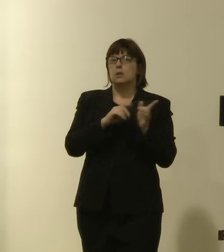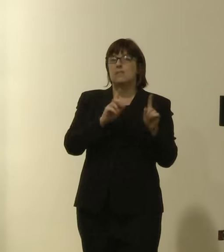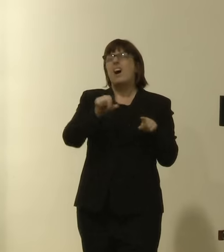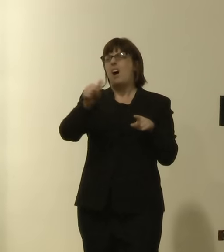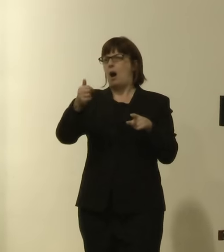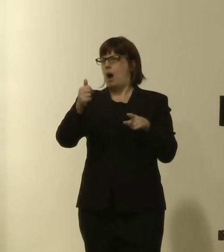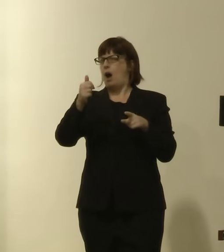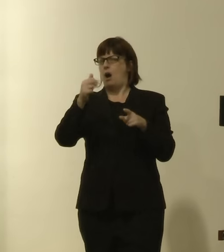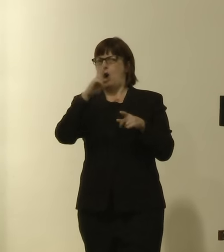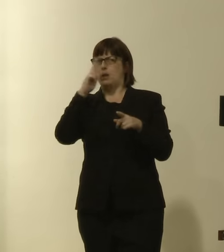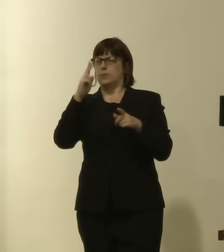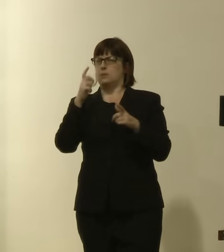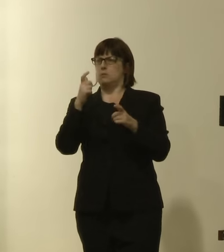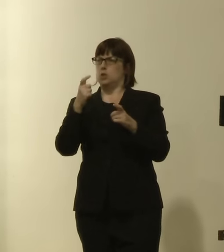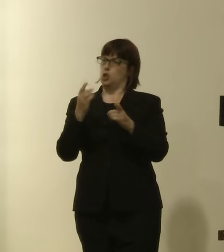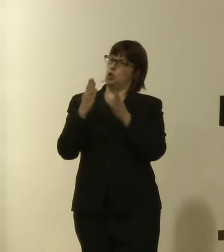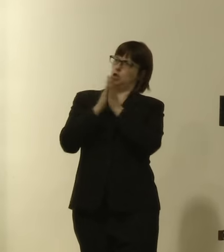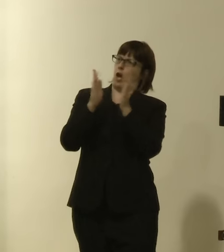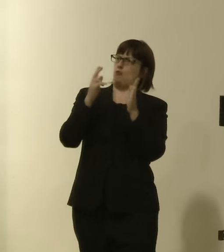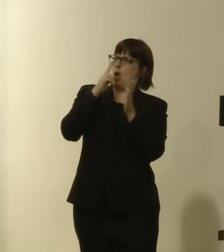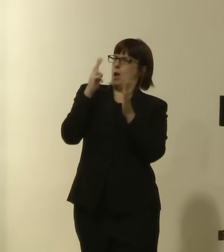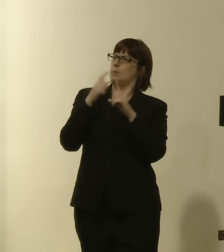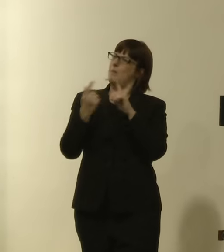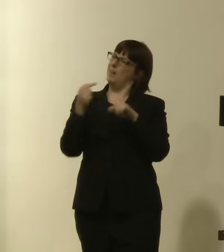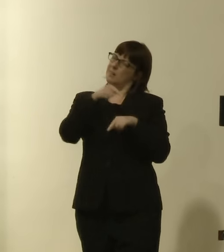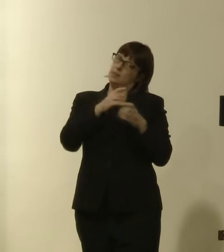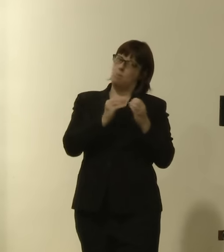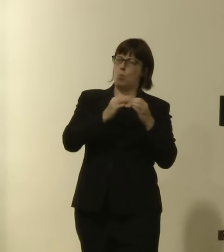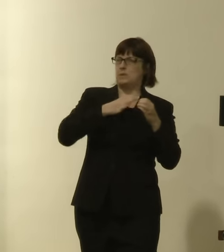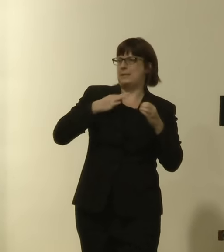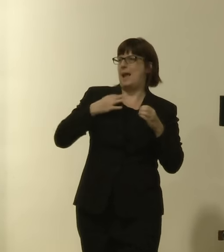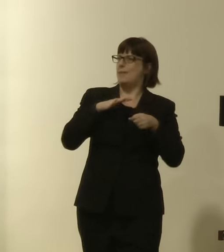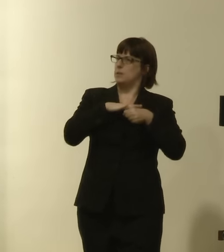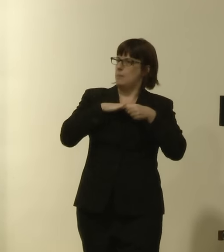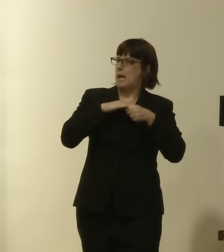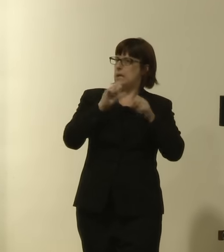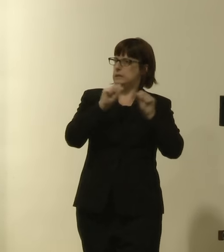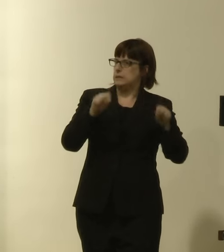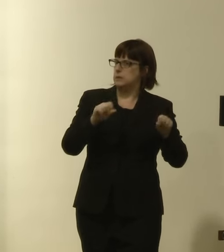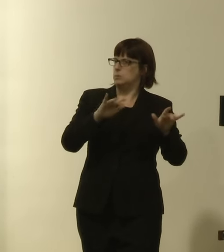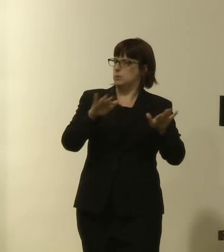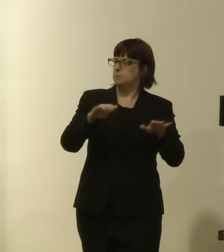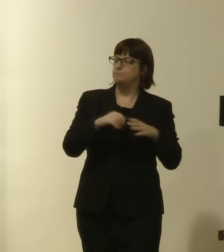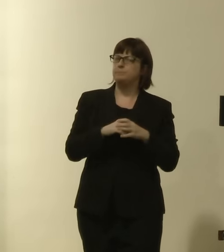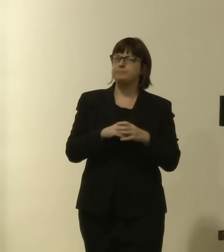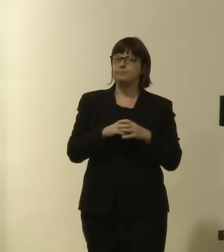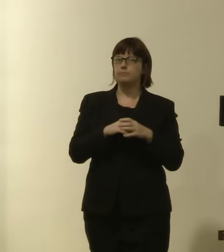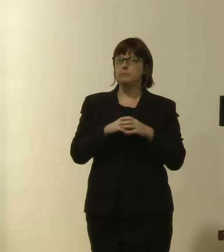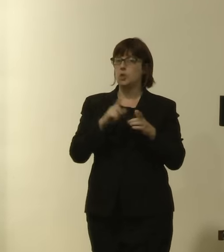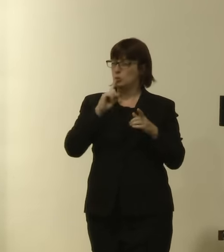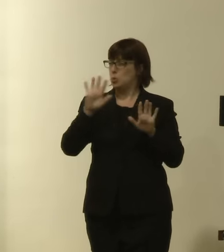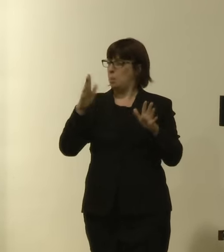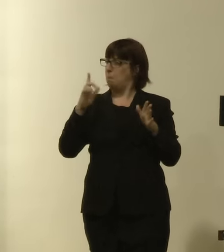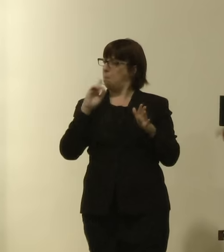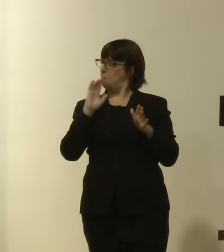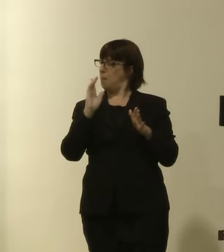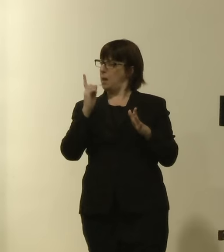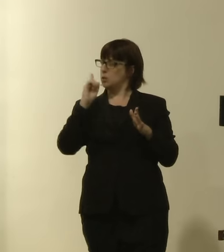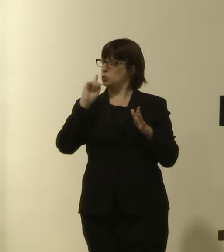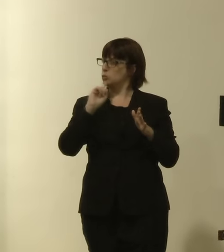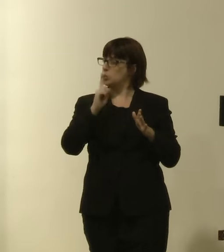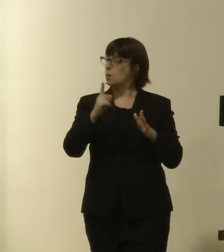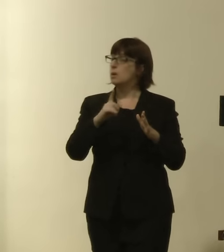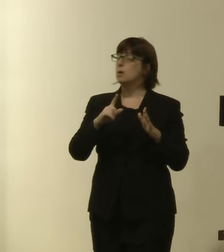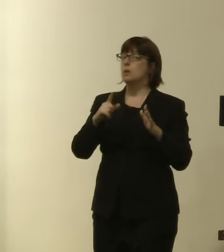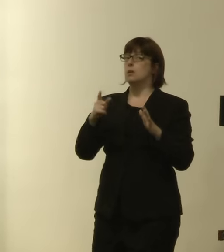hospital because, you know, we have more staff stuff, space, and systems. Just the numbers. I don't know if that's true, but it's close. Certainly the surgical